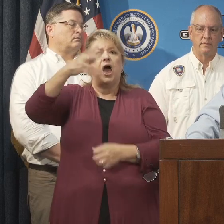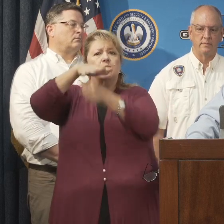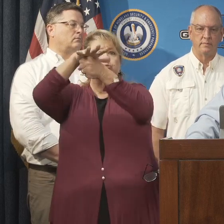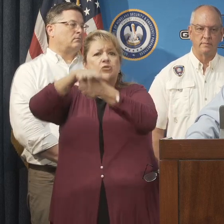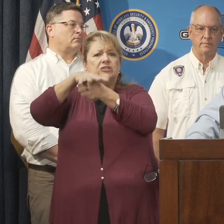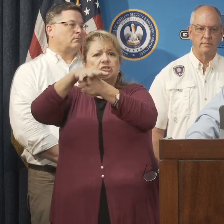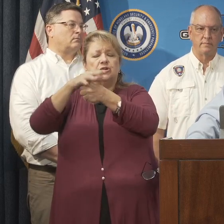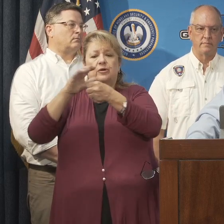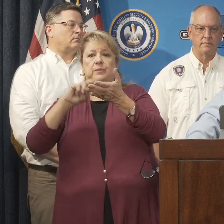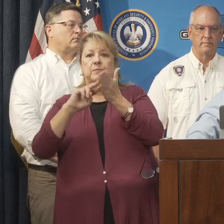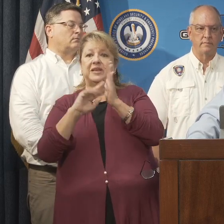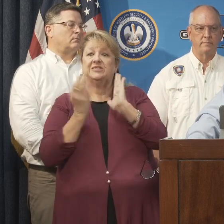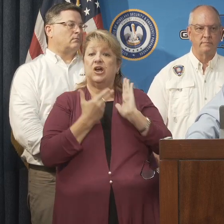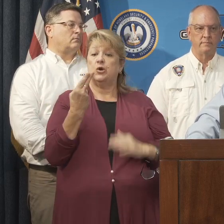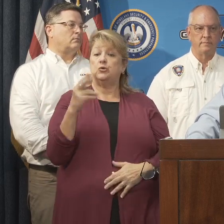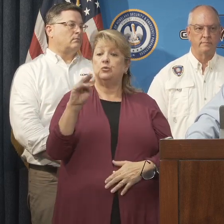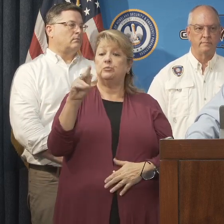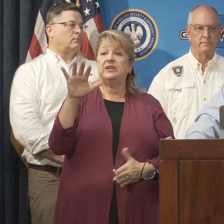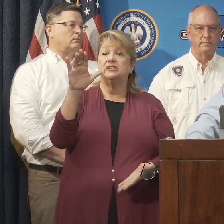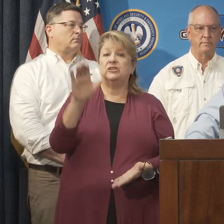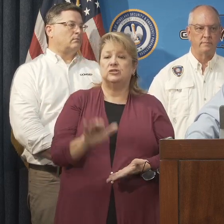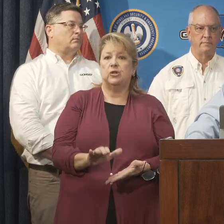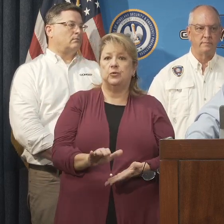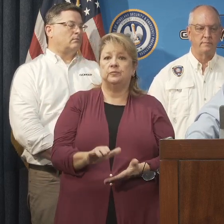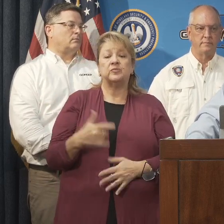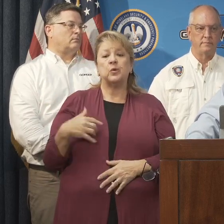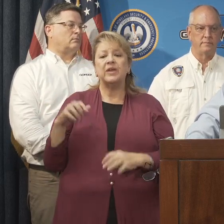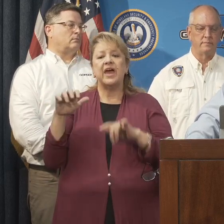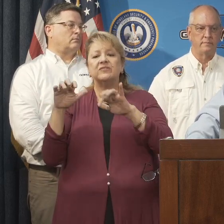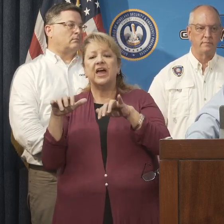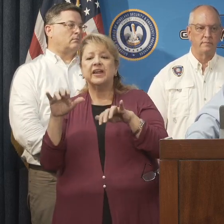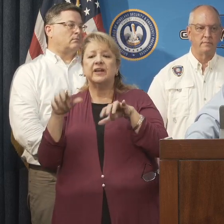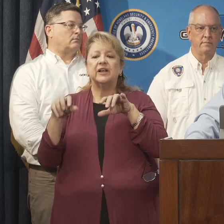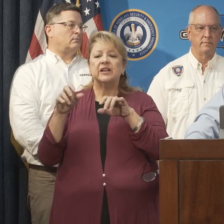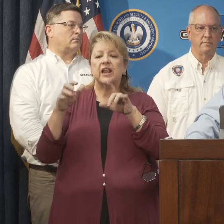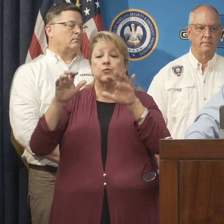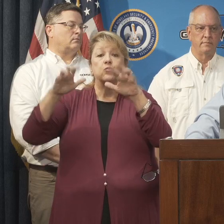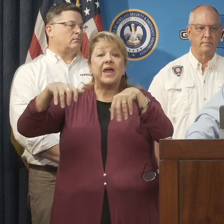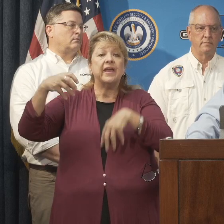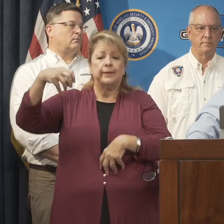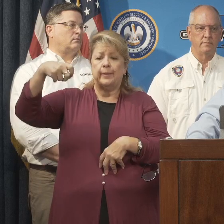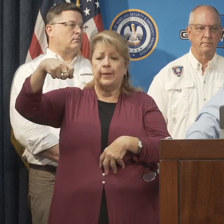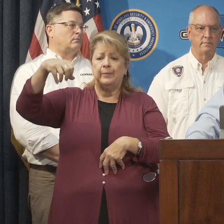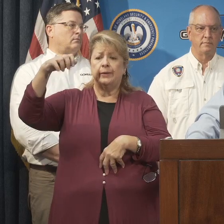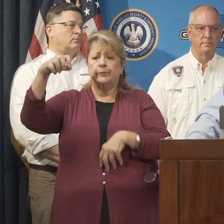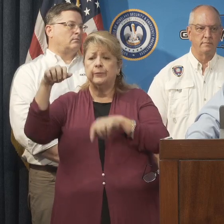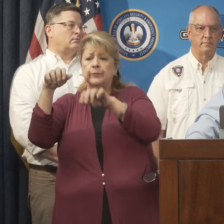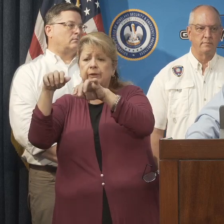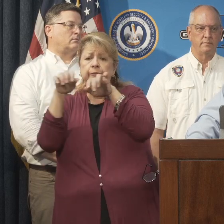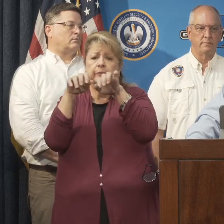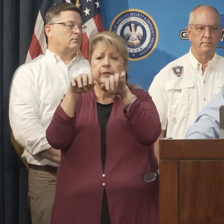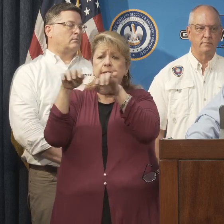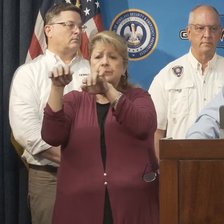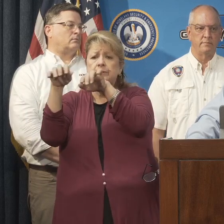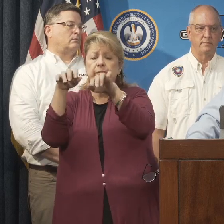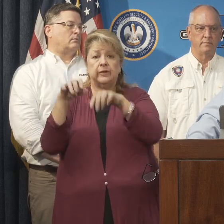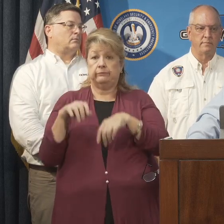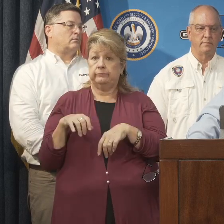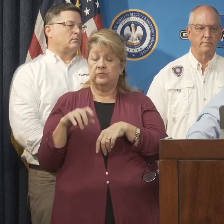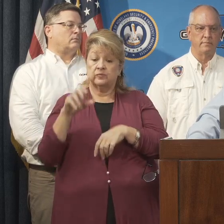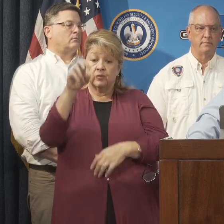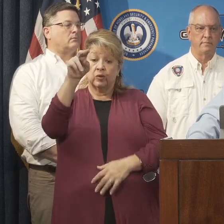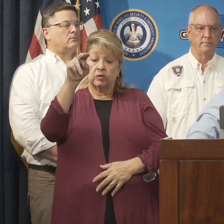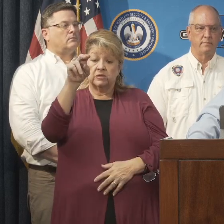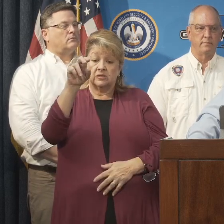we have spotted areas of rain, what we're getting in southwest Louisiana all the way up to, you know, the northwest part